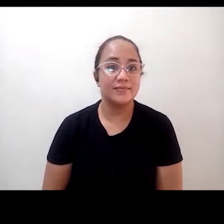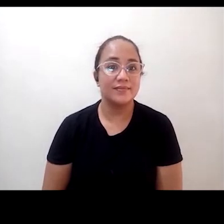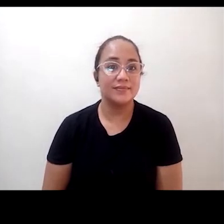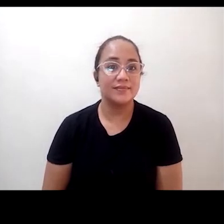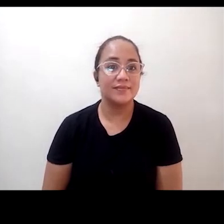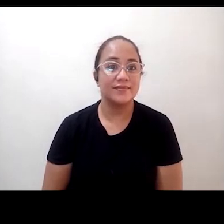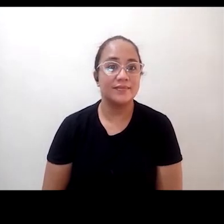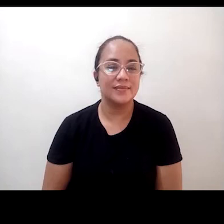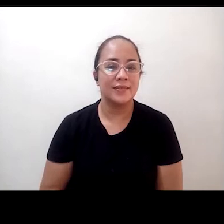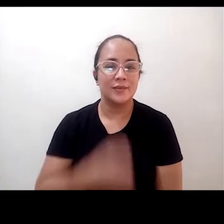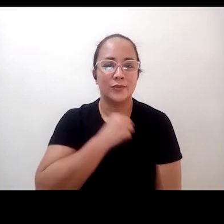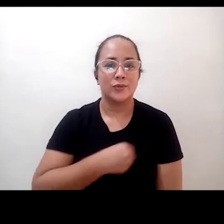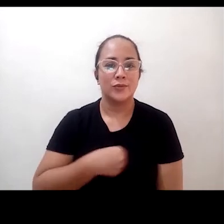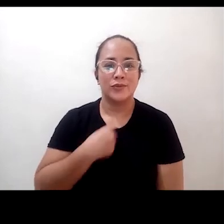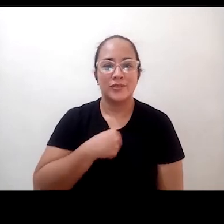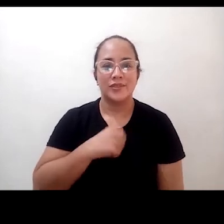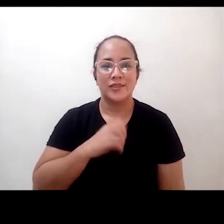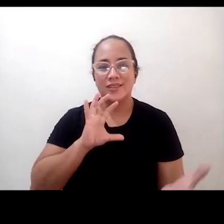Sorry, I'm really messing up here.